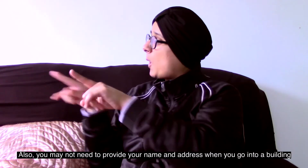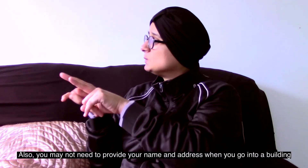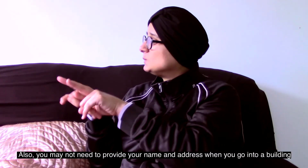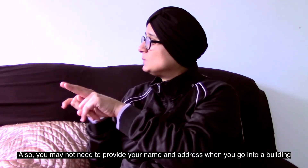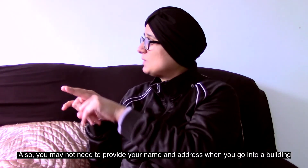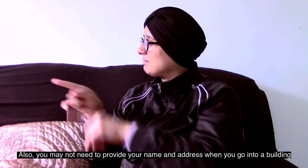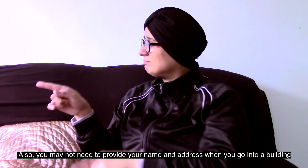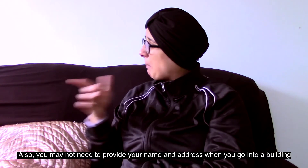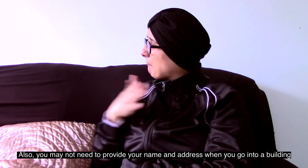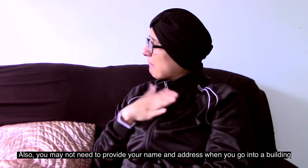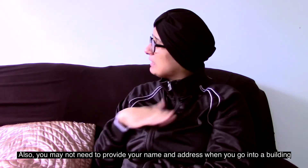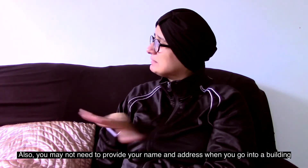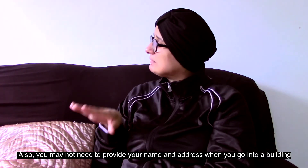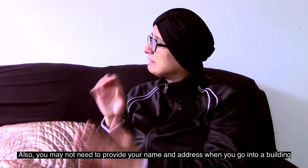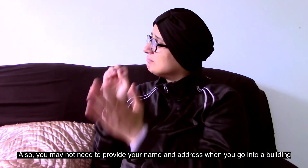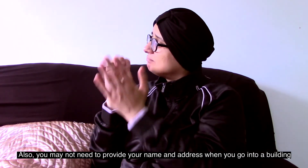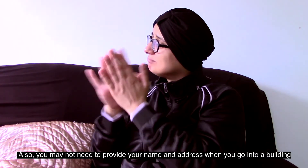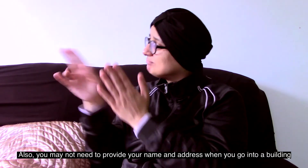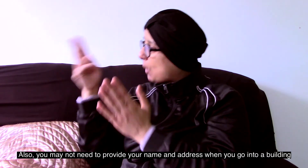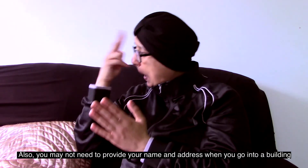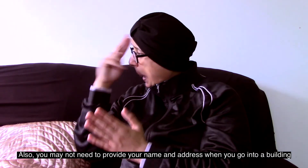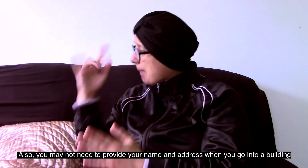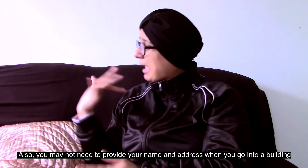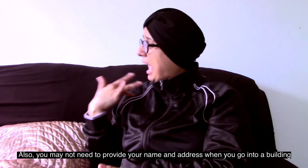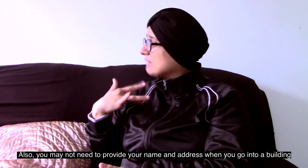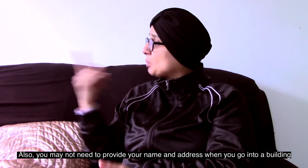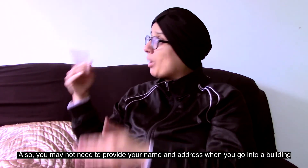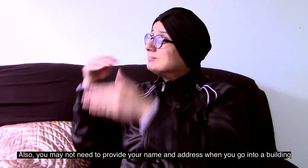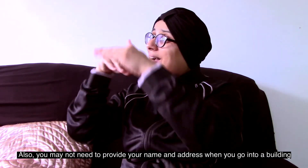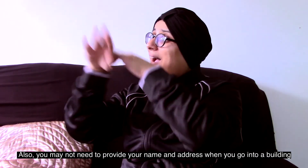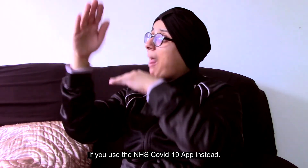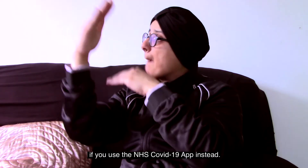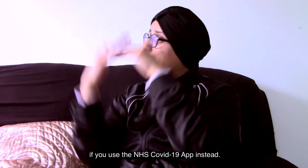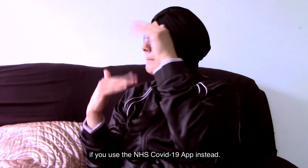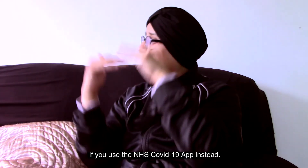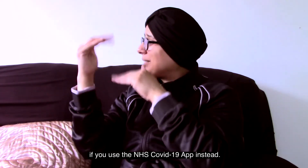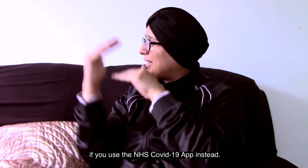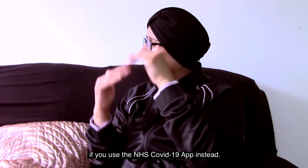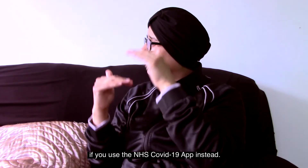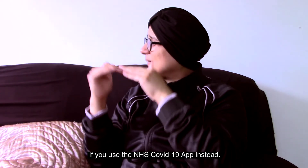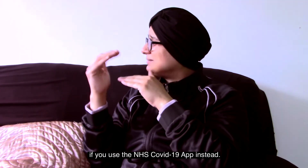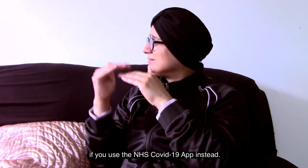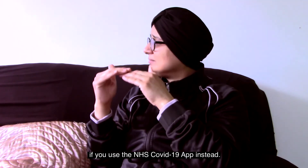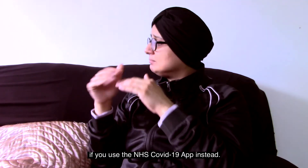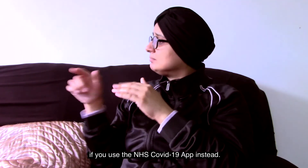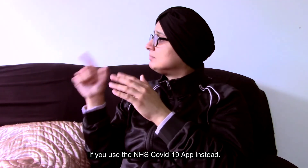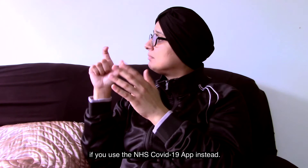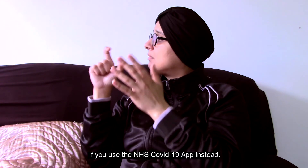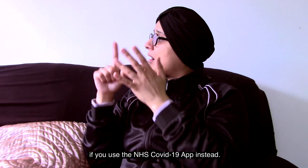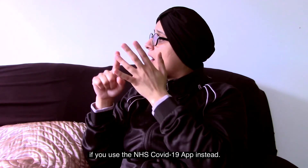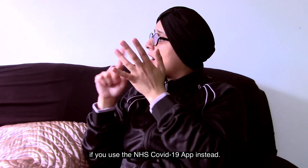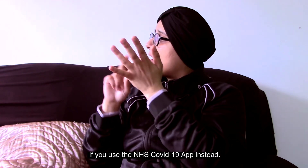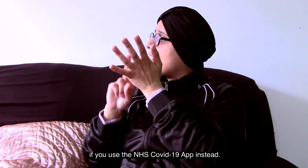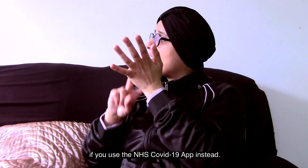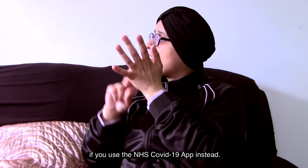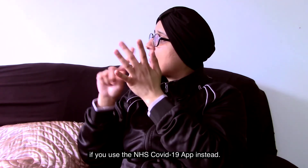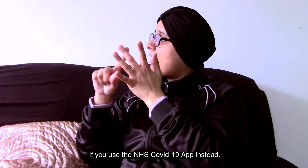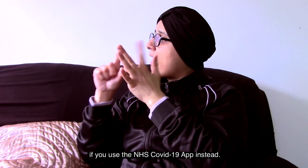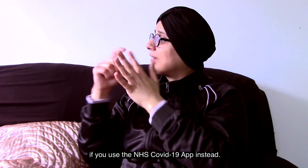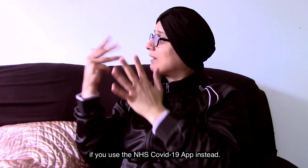Also, you may not need to provide your name and address when you go into a building if you use the NHS Covid-19 app instead.